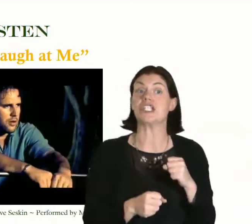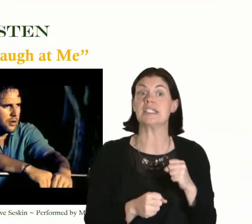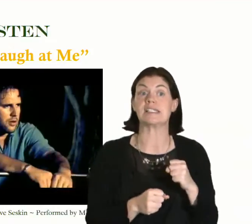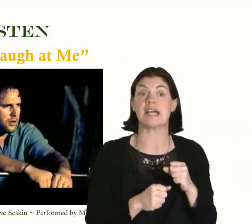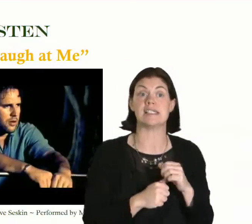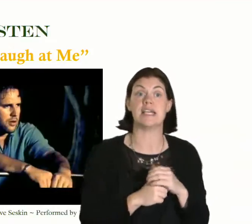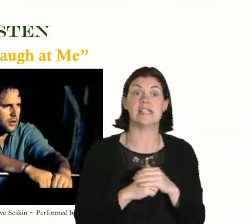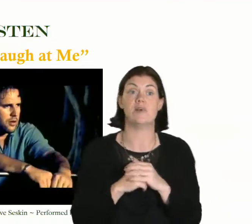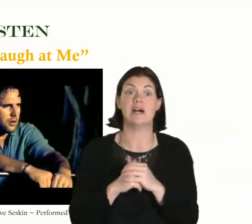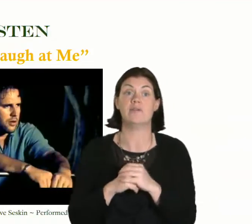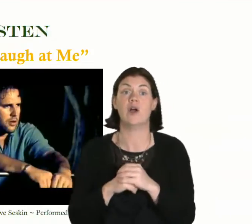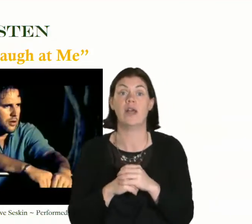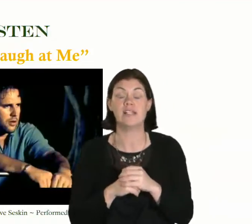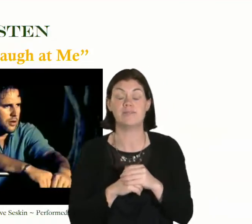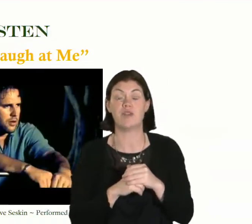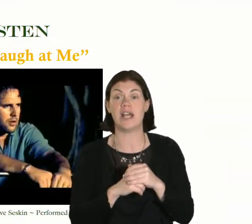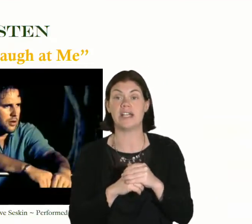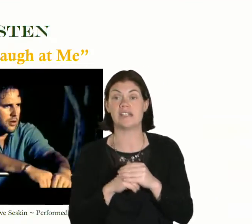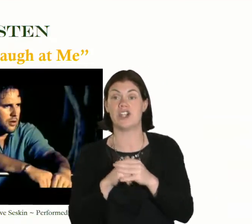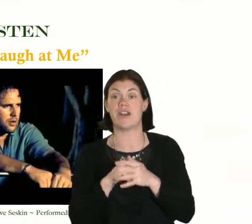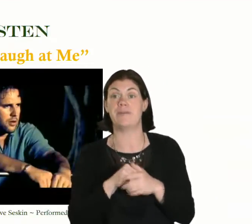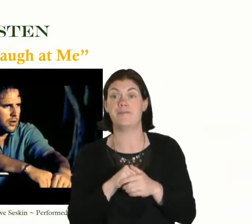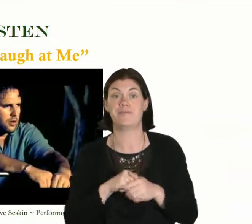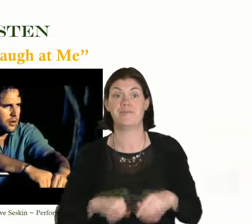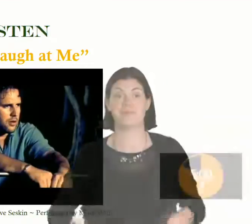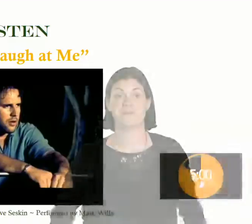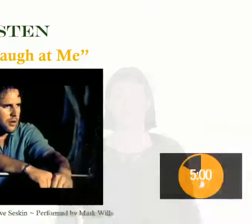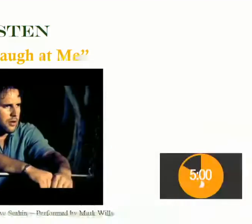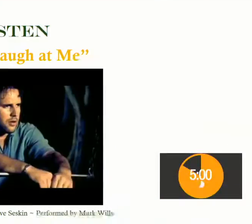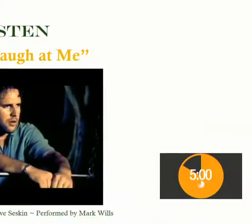and actually discuss it as well. All right. Go ahead and get started.